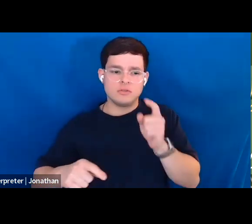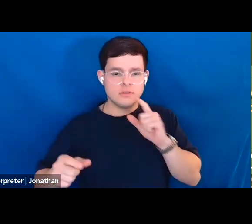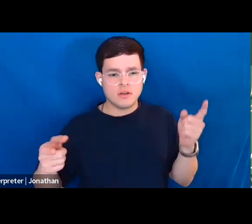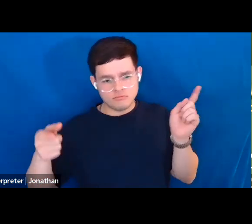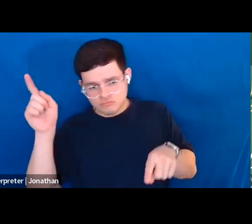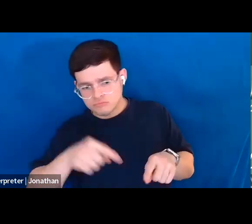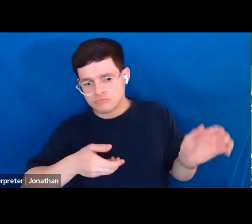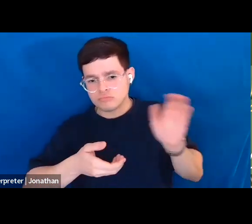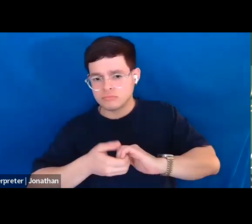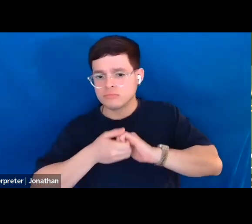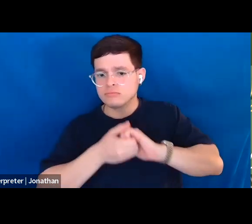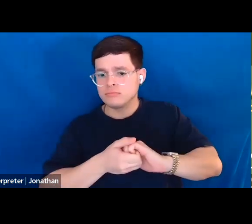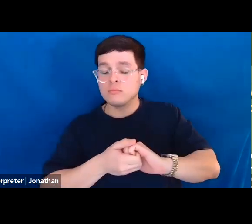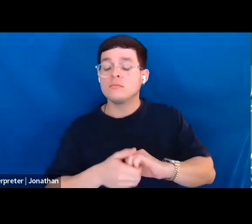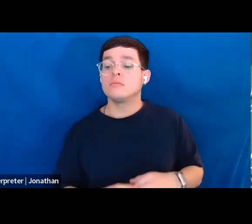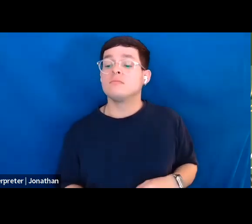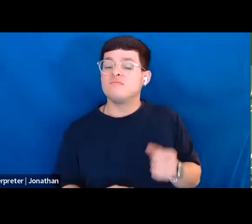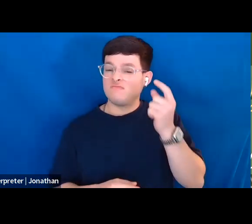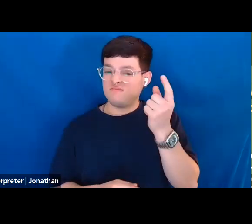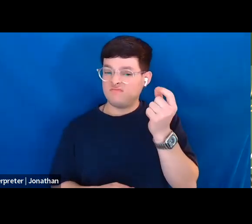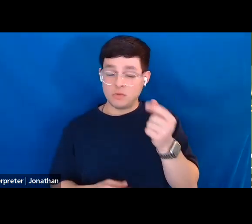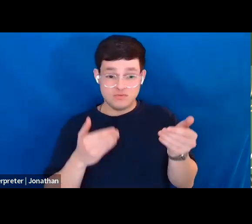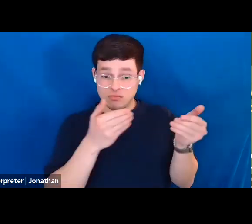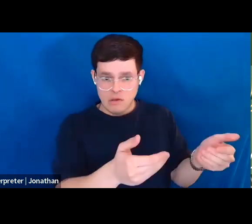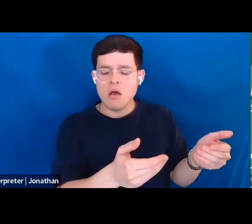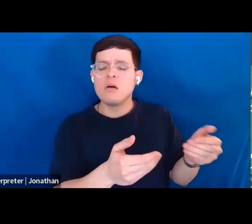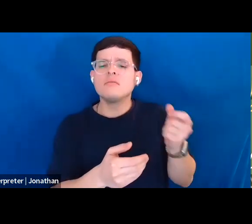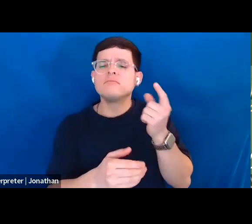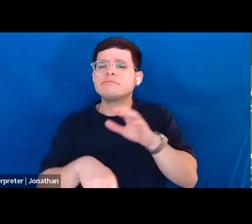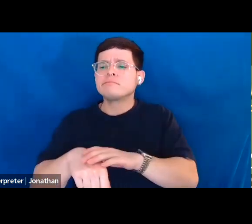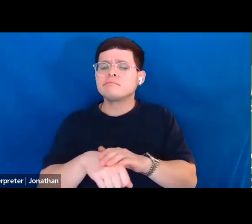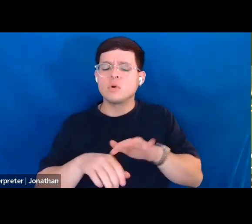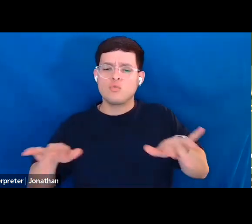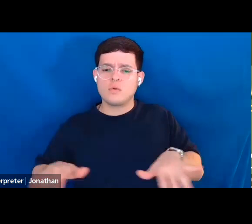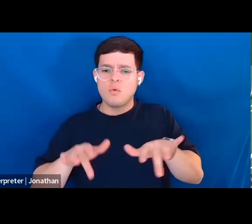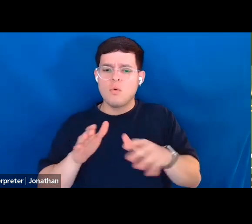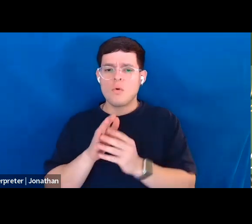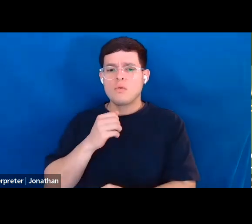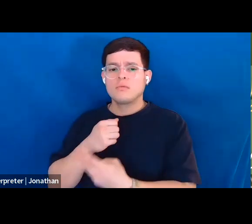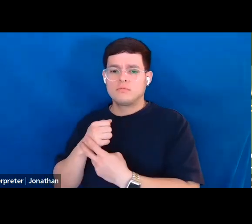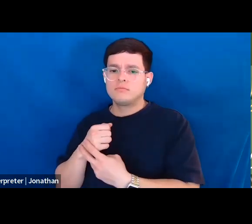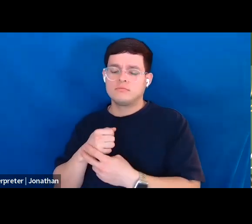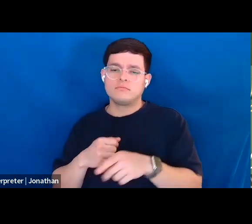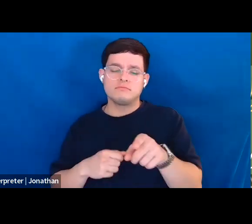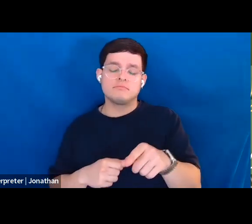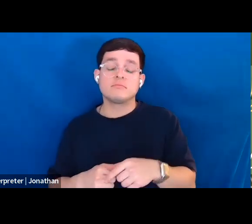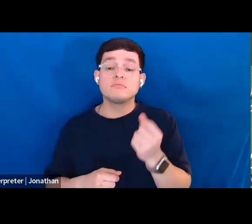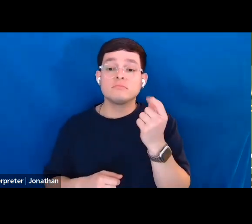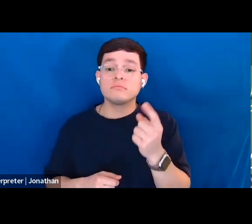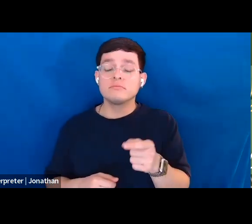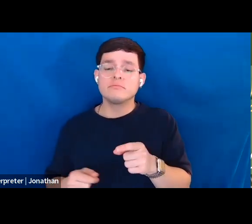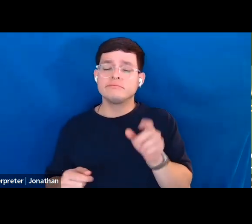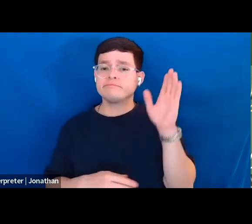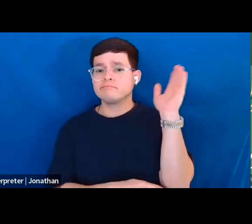started, this webinar is being recorded, and we want to let you know that you can submit any questions via